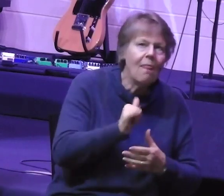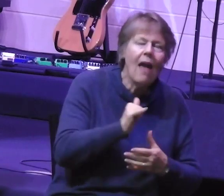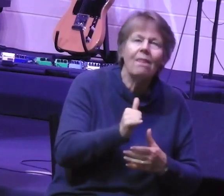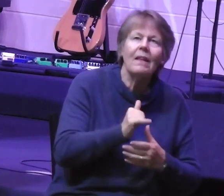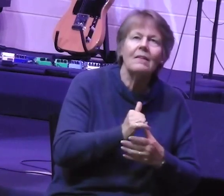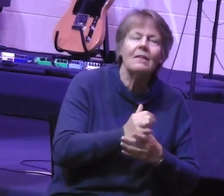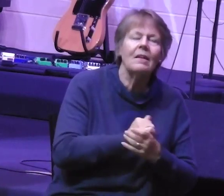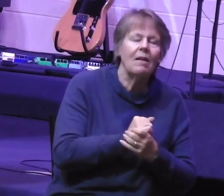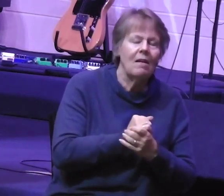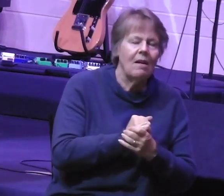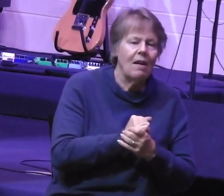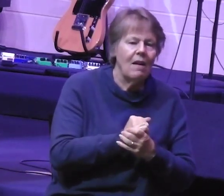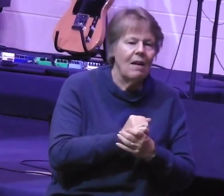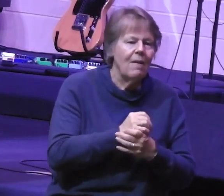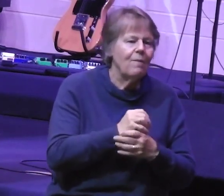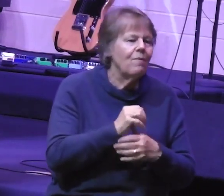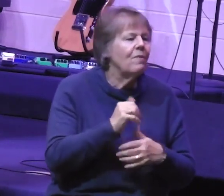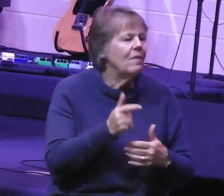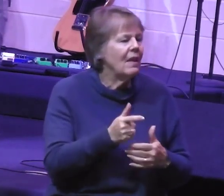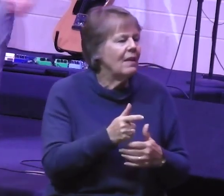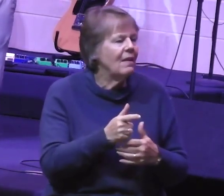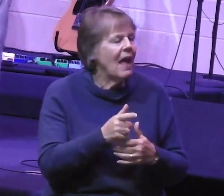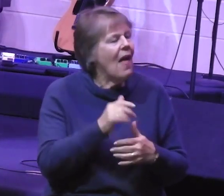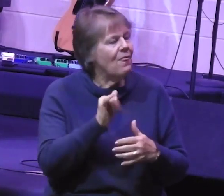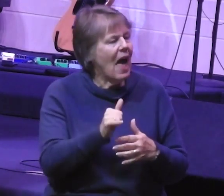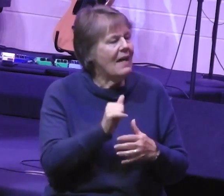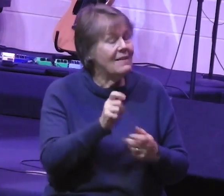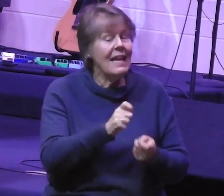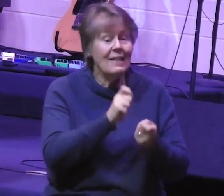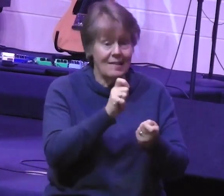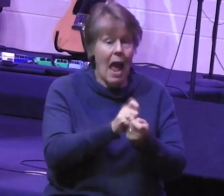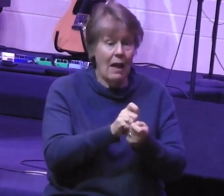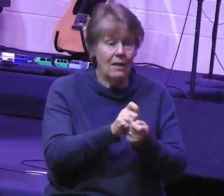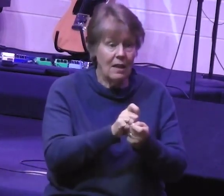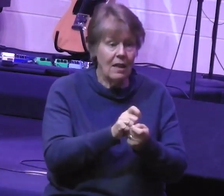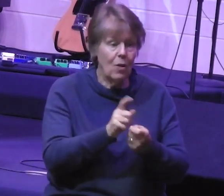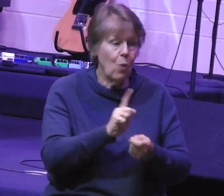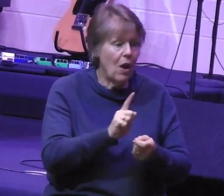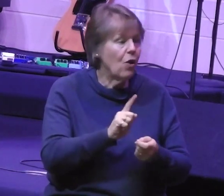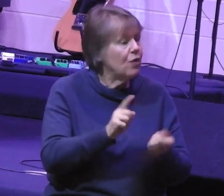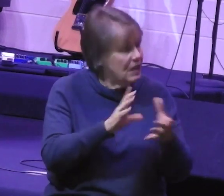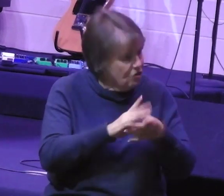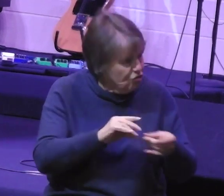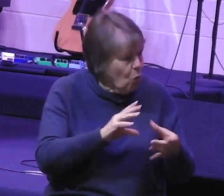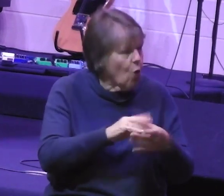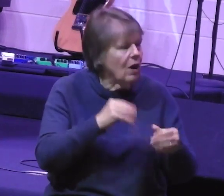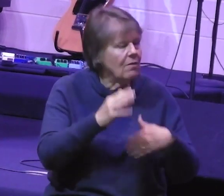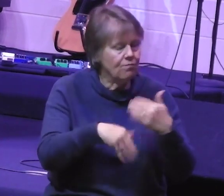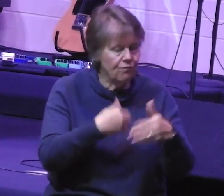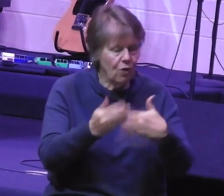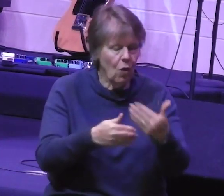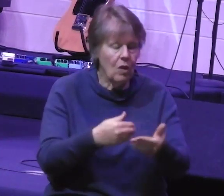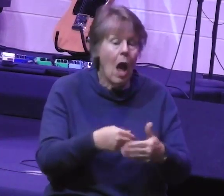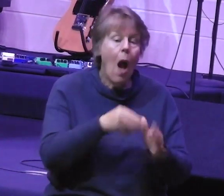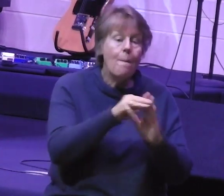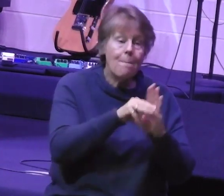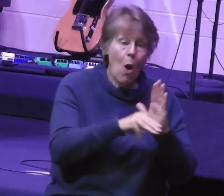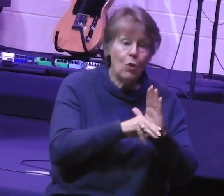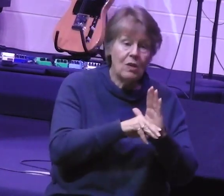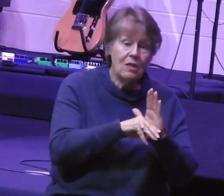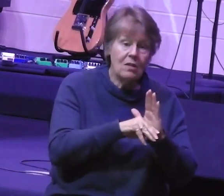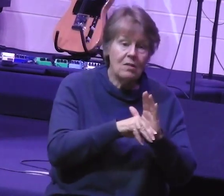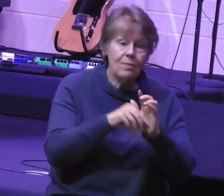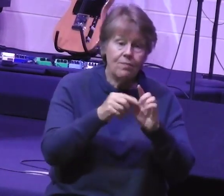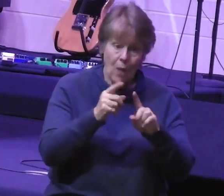this before. And as a matter of fact, that's exactly where the story goes. So Moses went and he told the